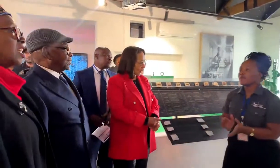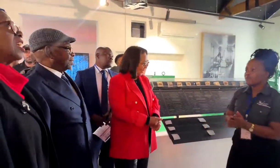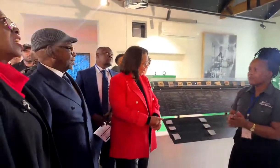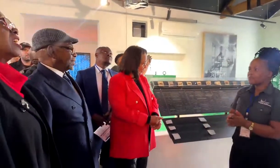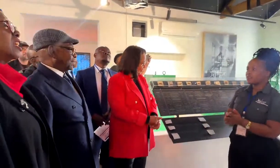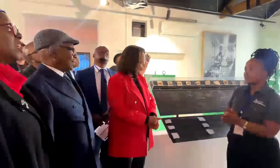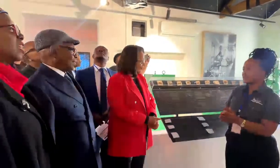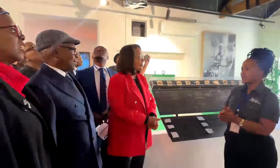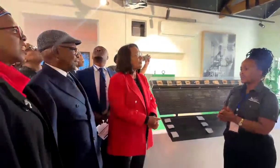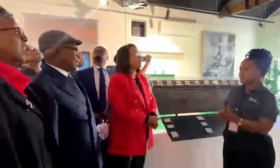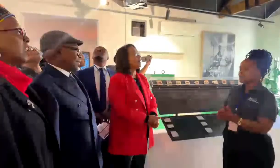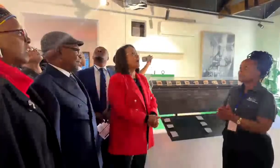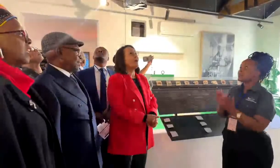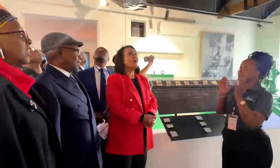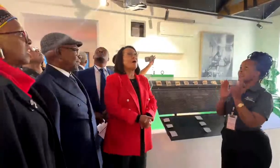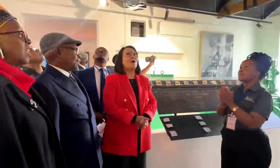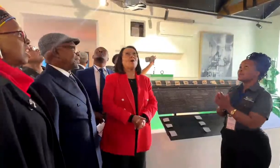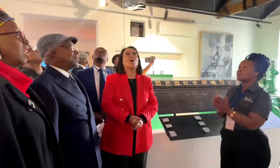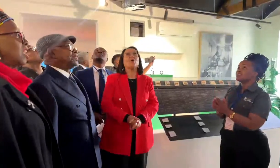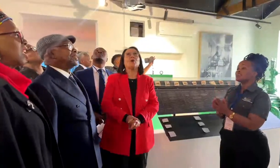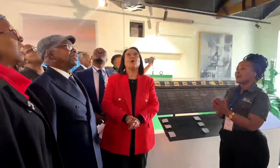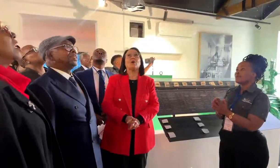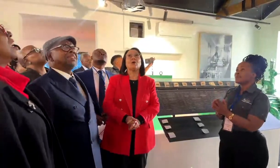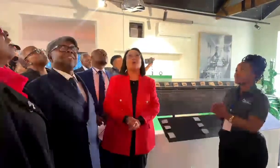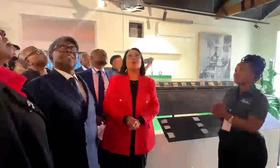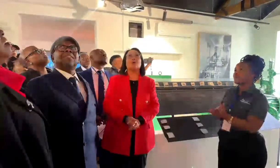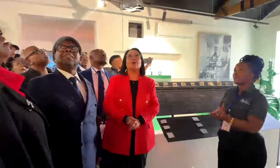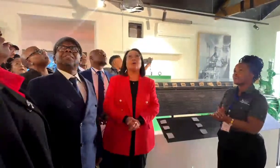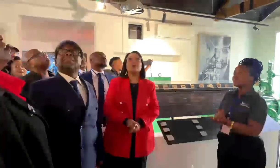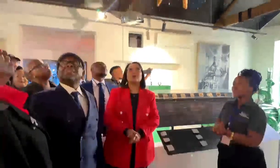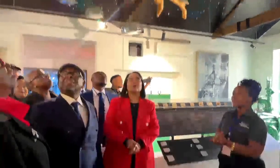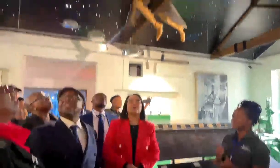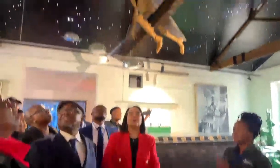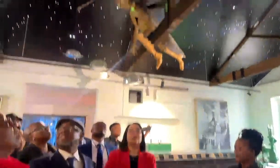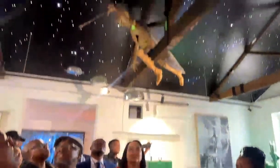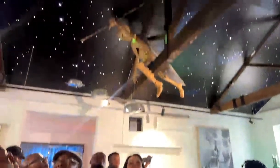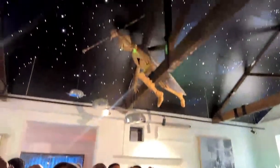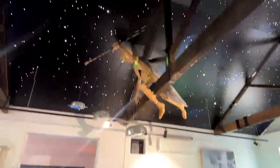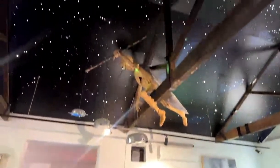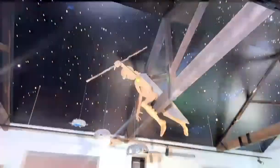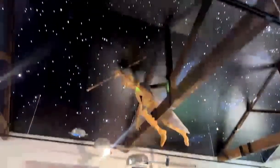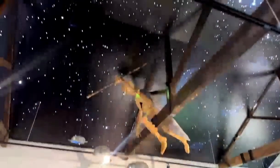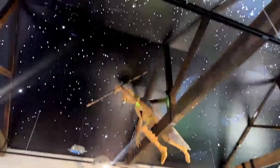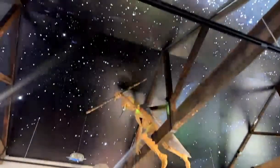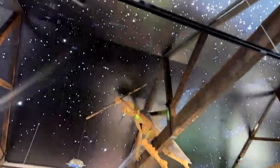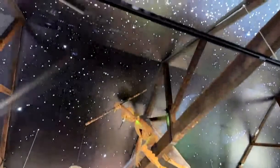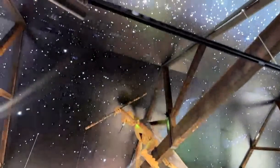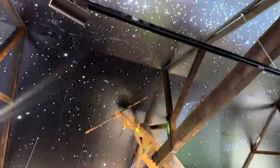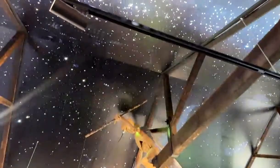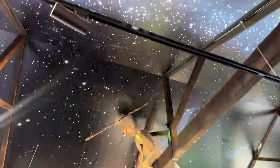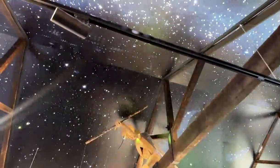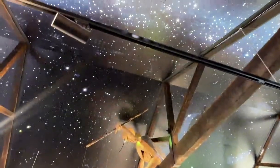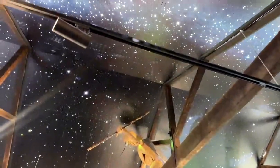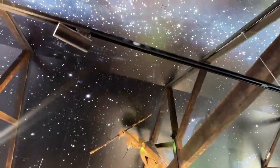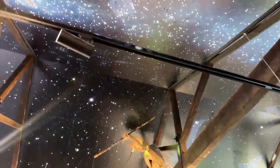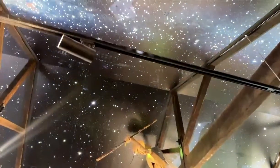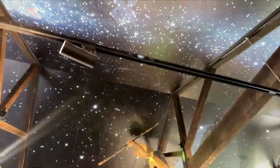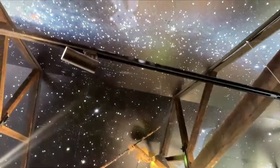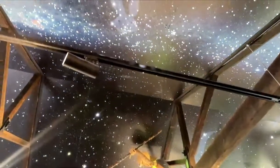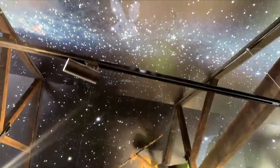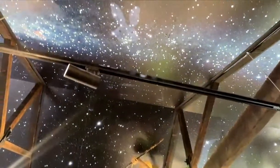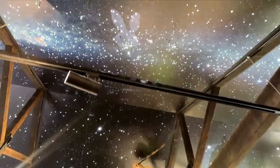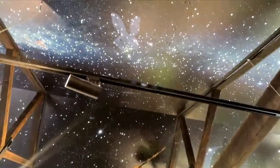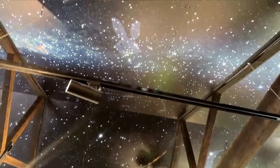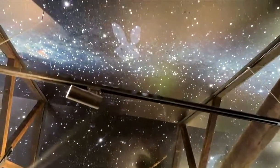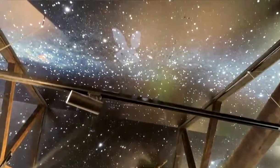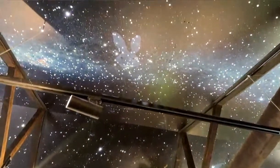So above you there is the reimagined Cape Town night sky as it appeared in the year 1874,